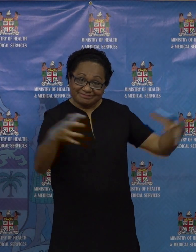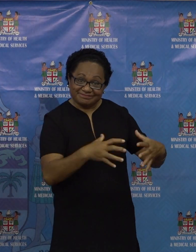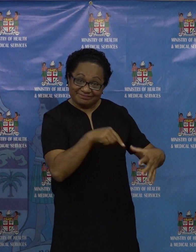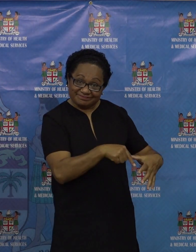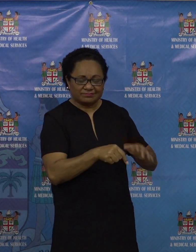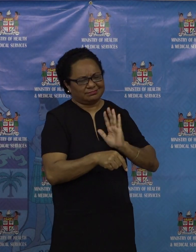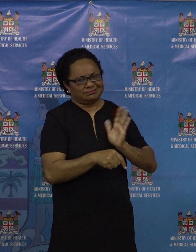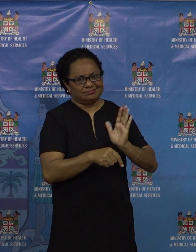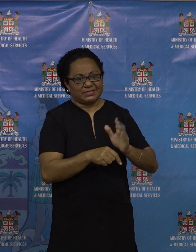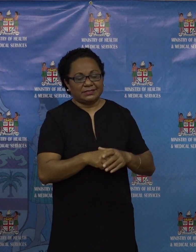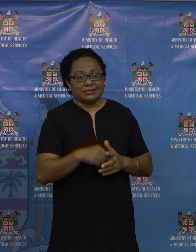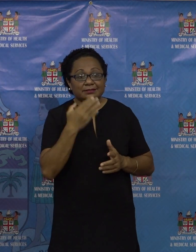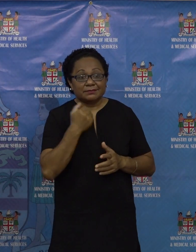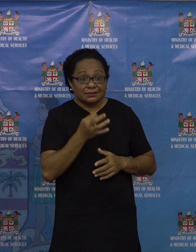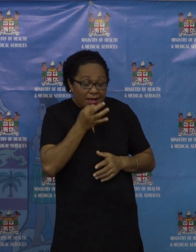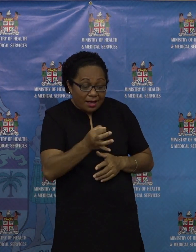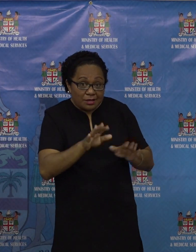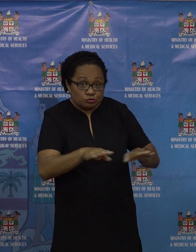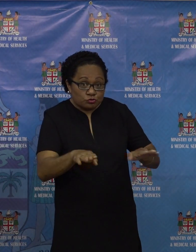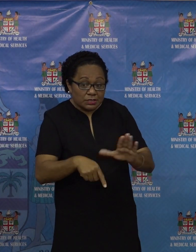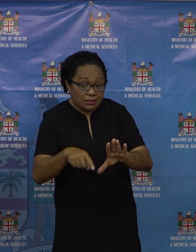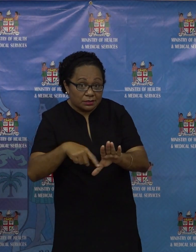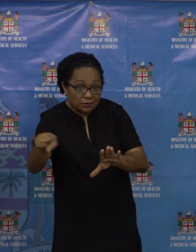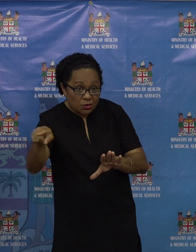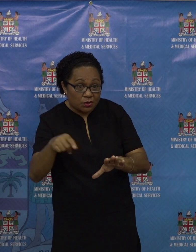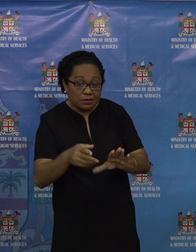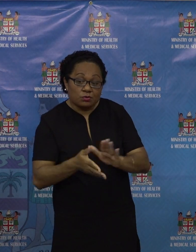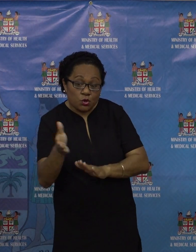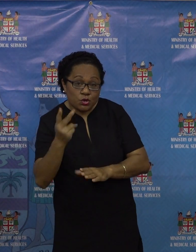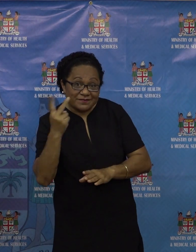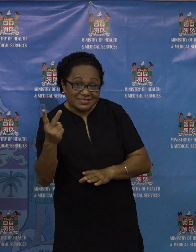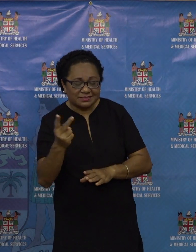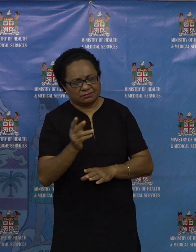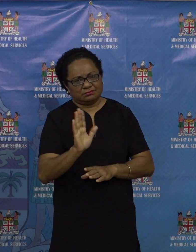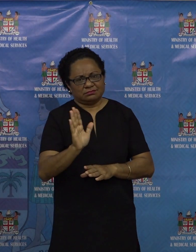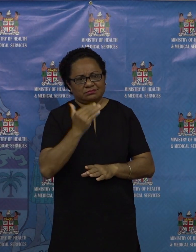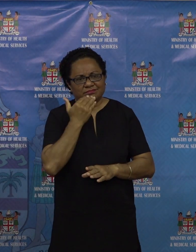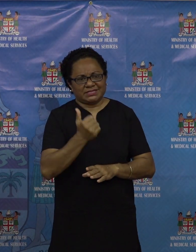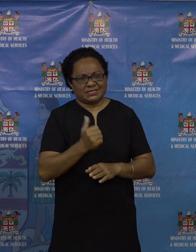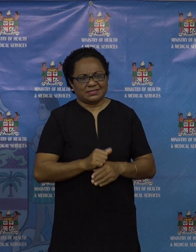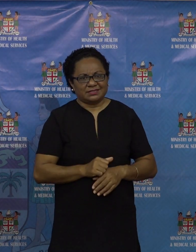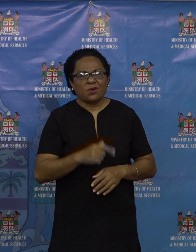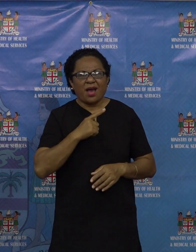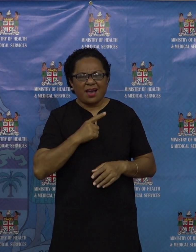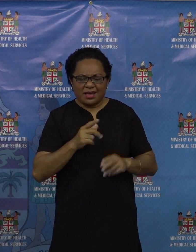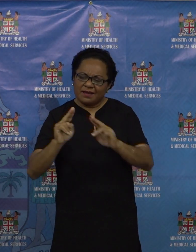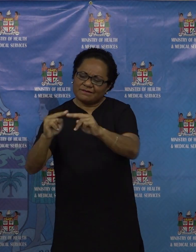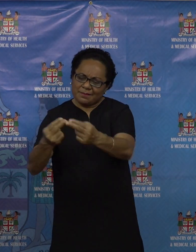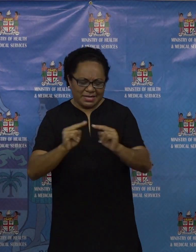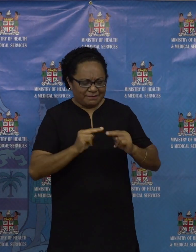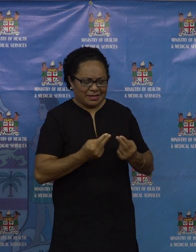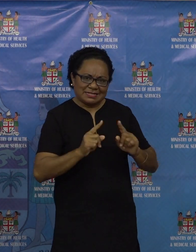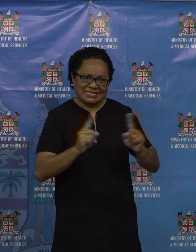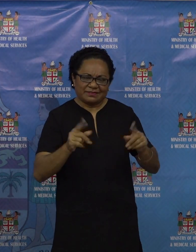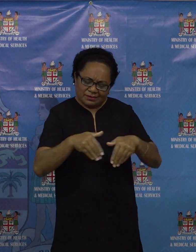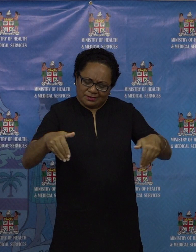Avoid sending children and young people to see them, especially if they don't live in the same household. Saying